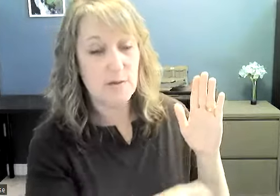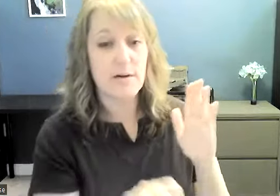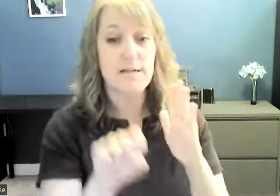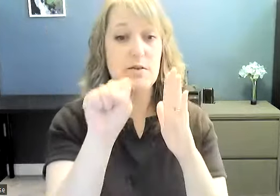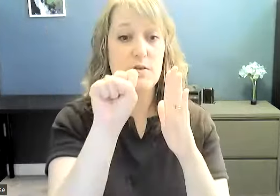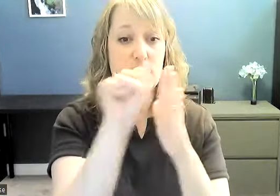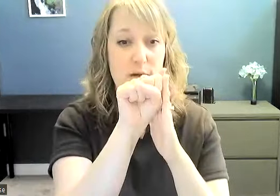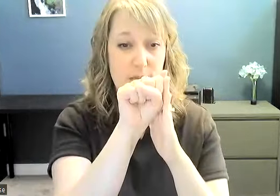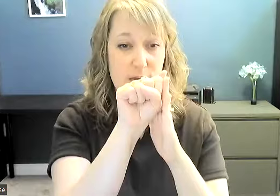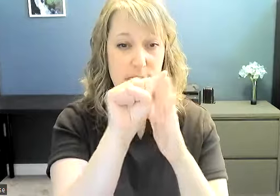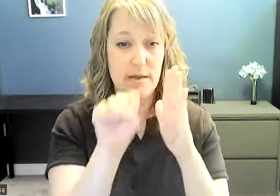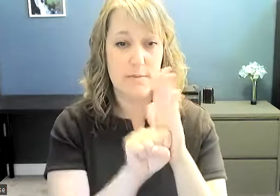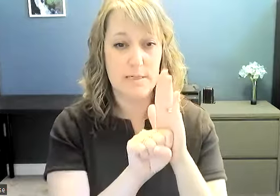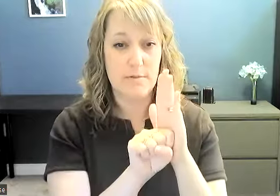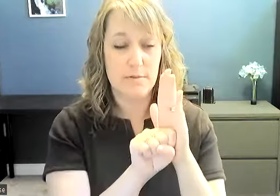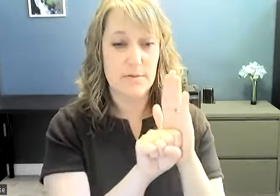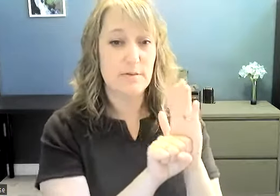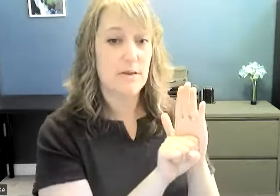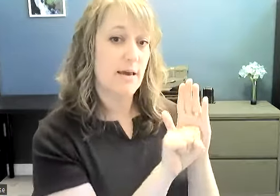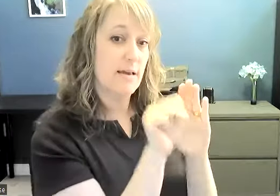right. So you start up top and come down. Okay.